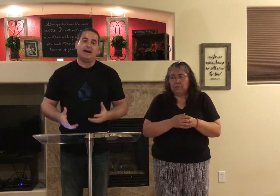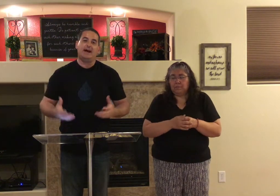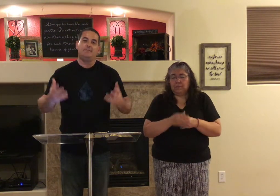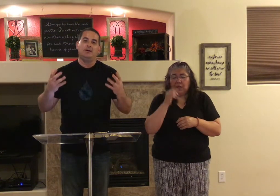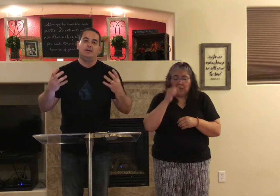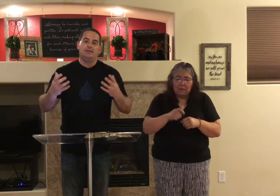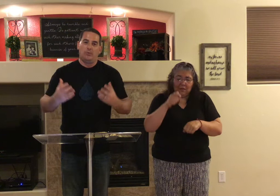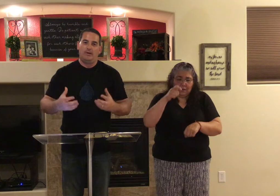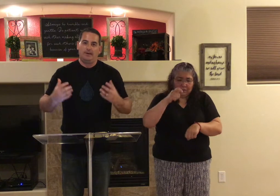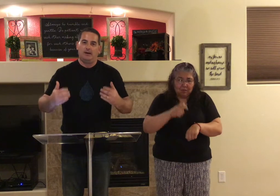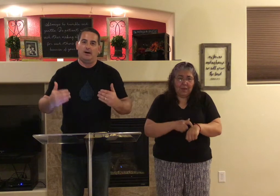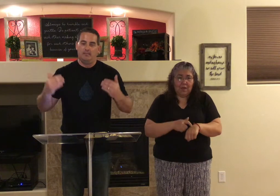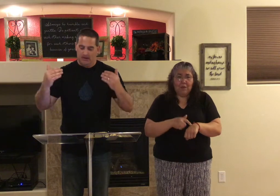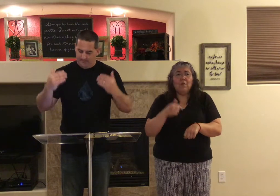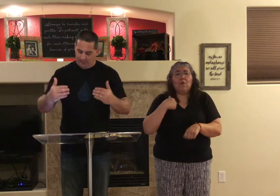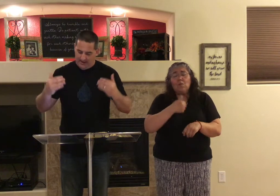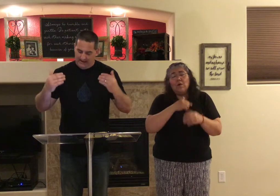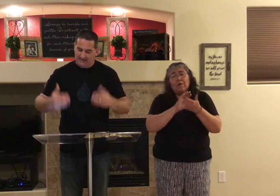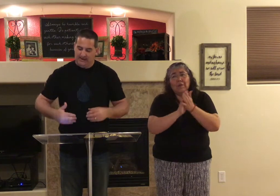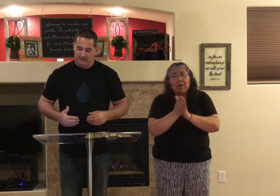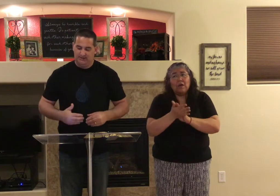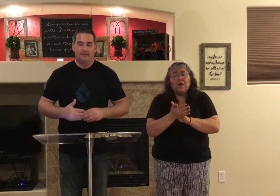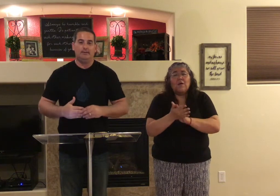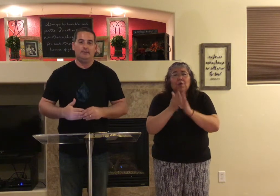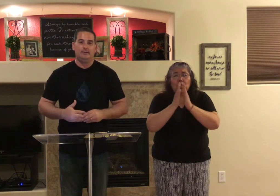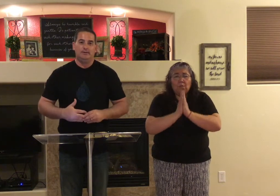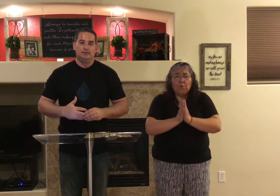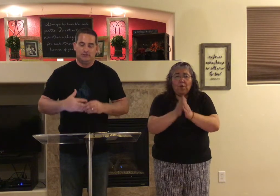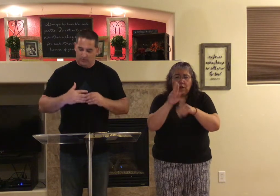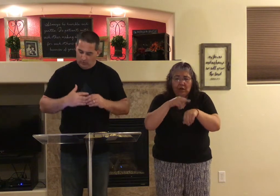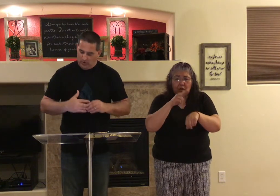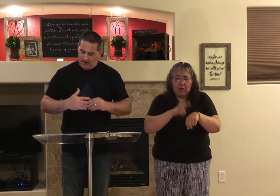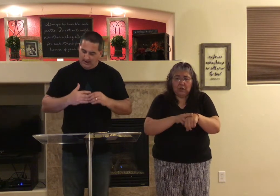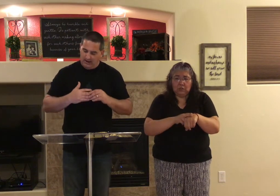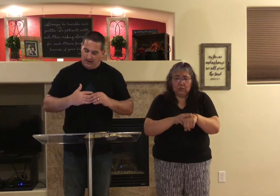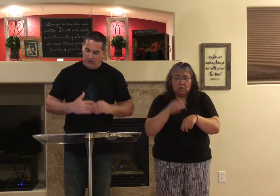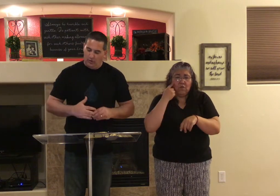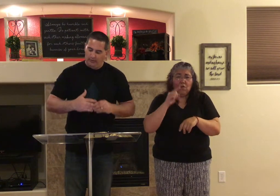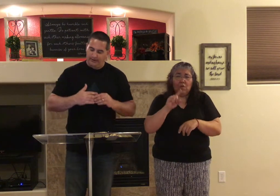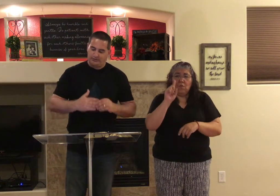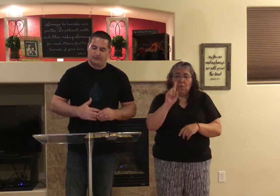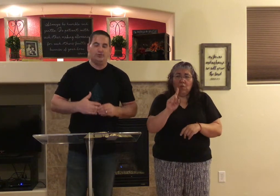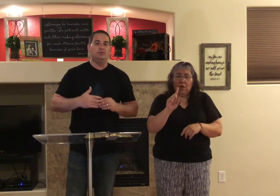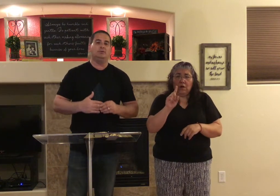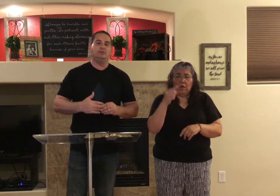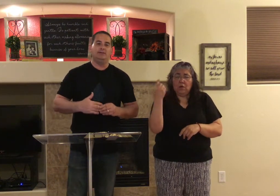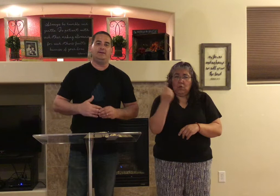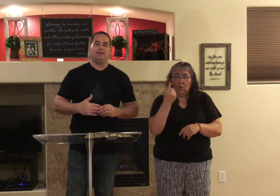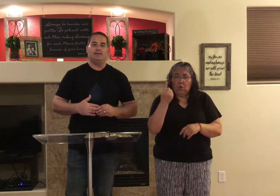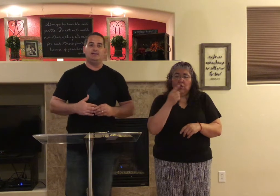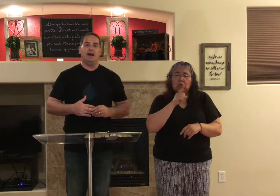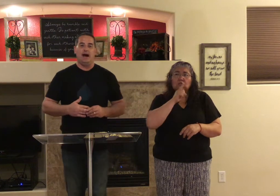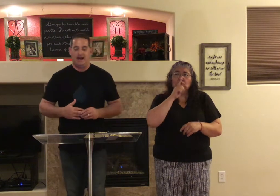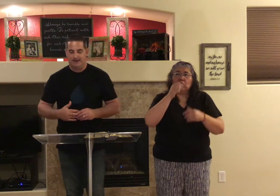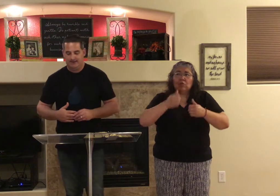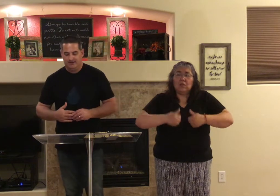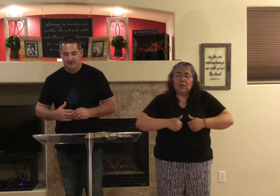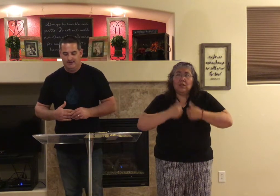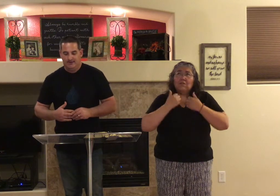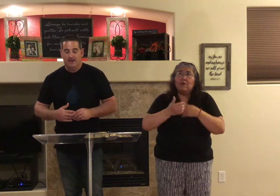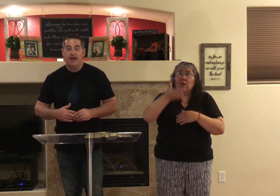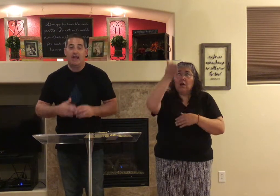It's time that we become a praying nation to the one and only true living